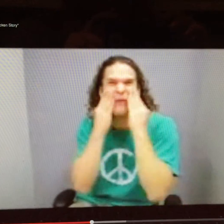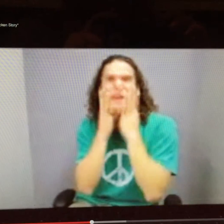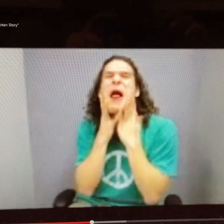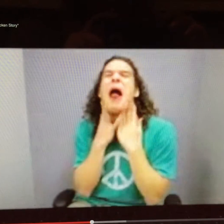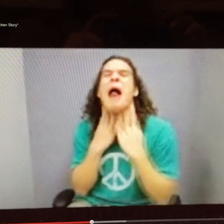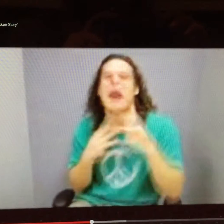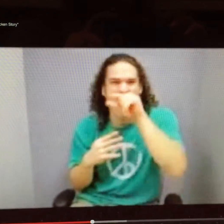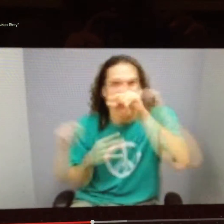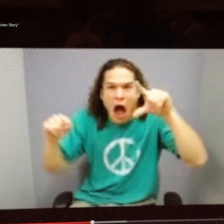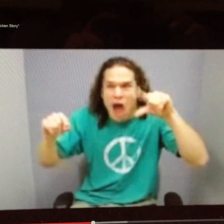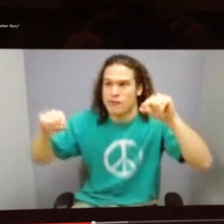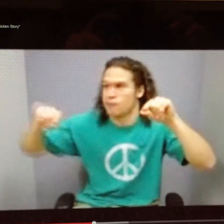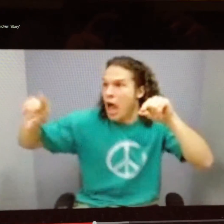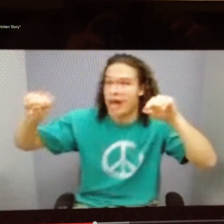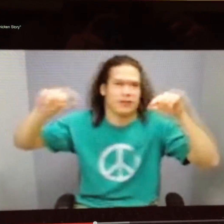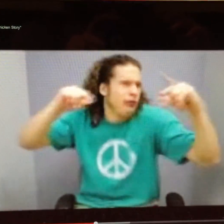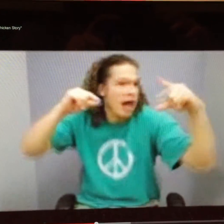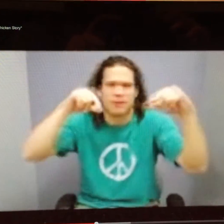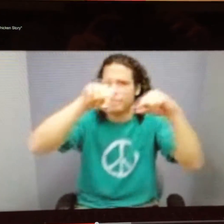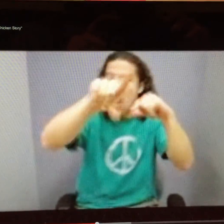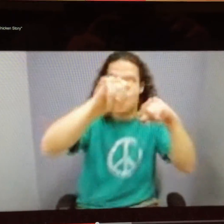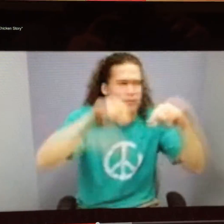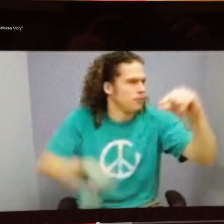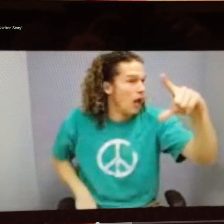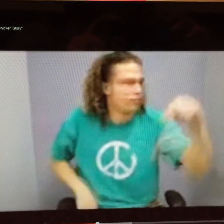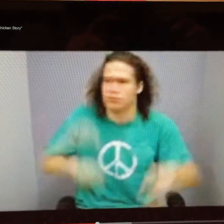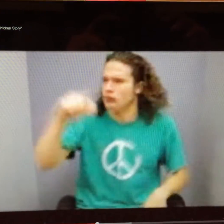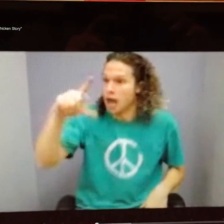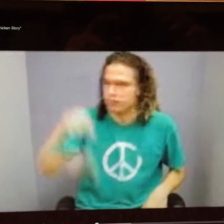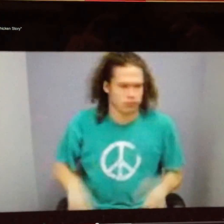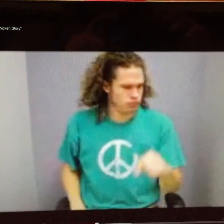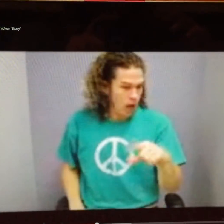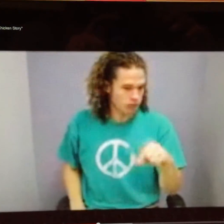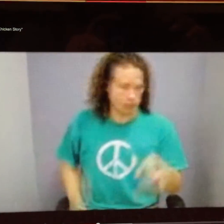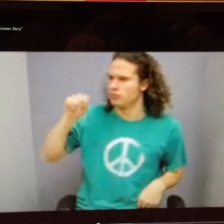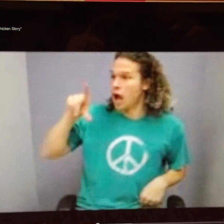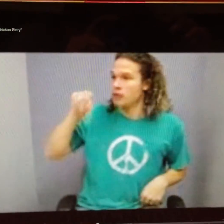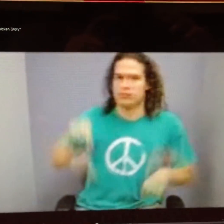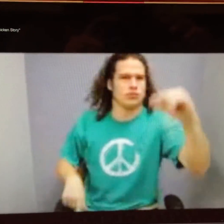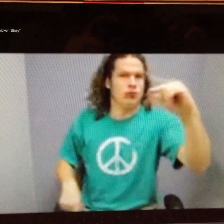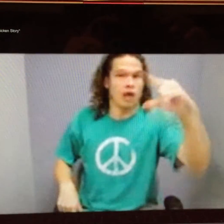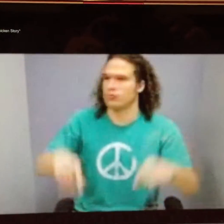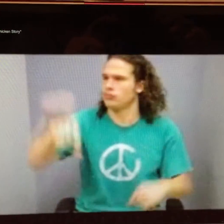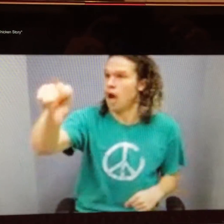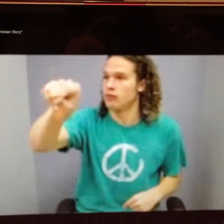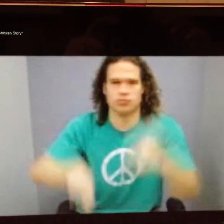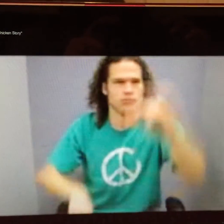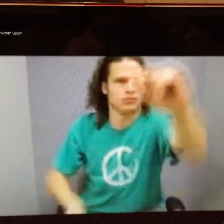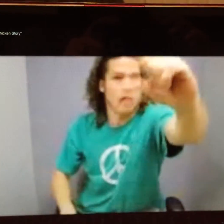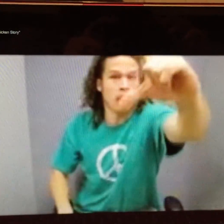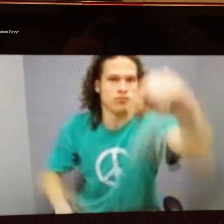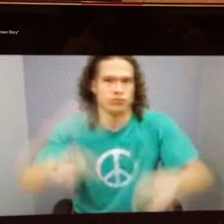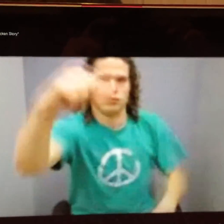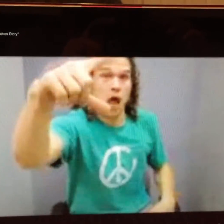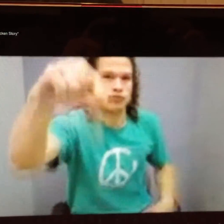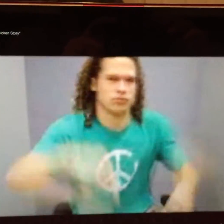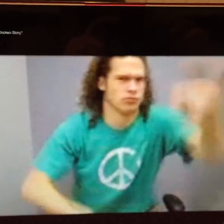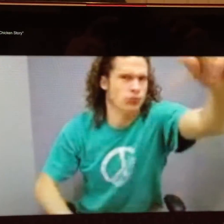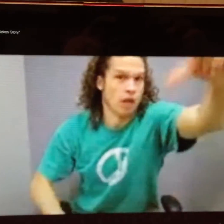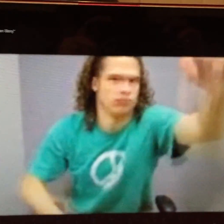was chicken heads all over and blood. Bop, bop, bop, bop, bop, bop, bop, bop, bop,